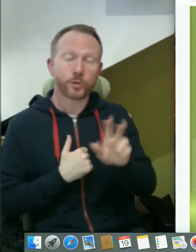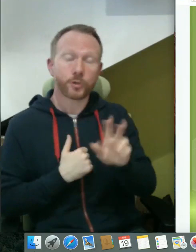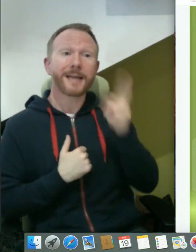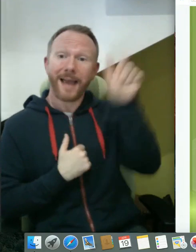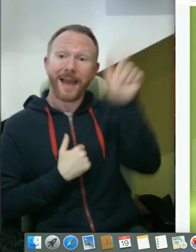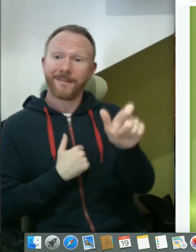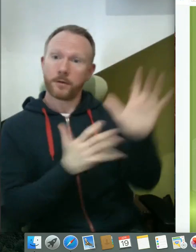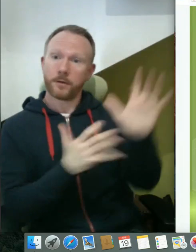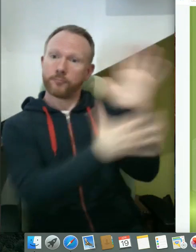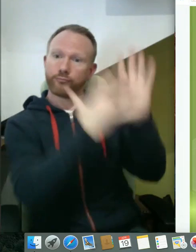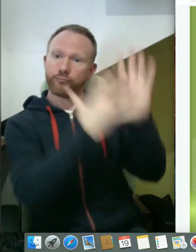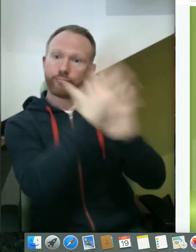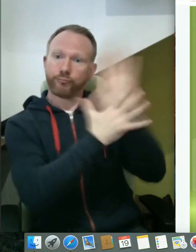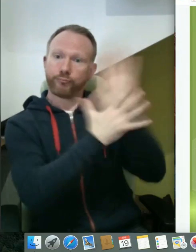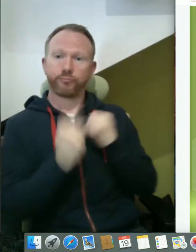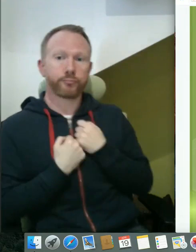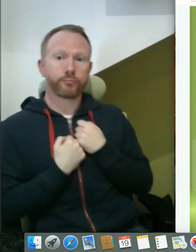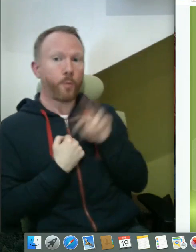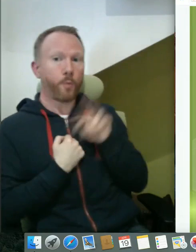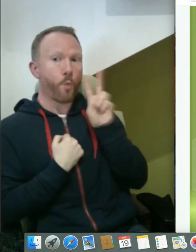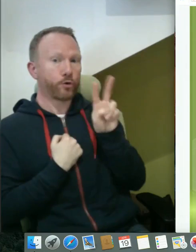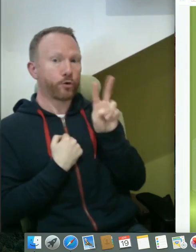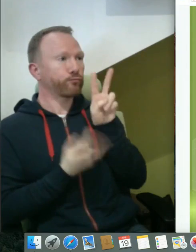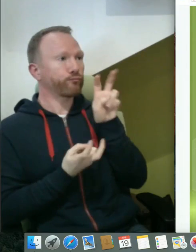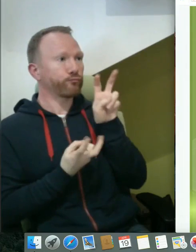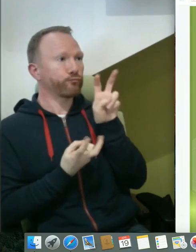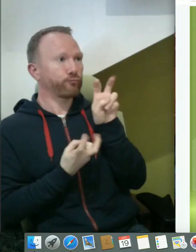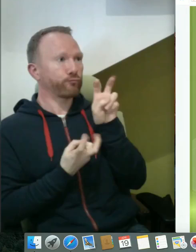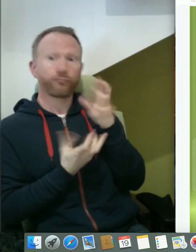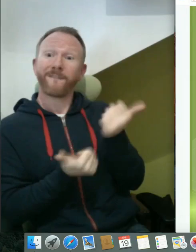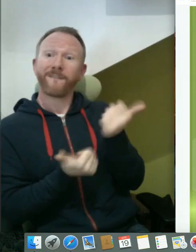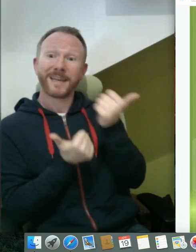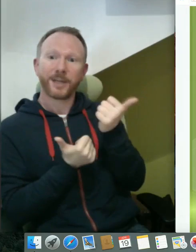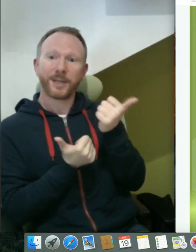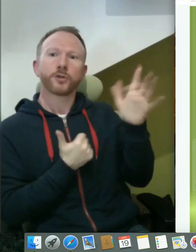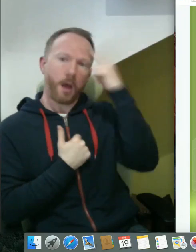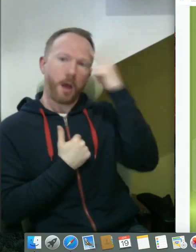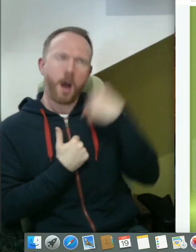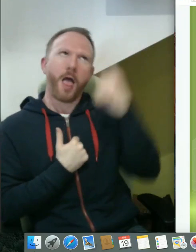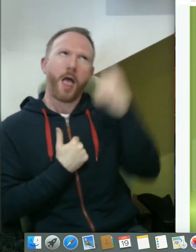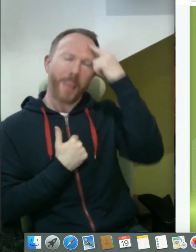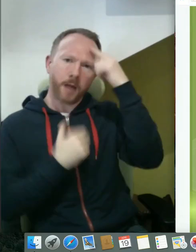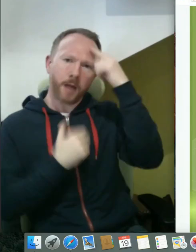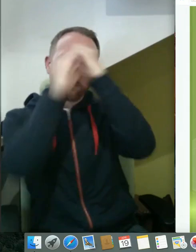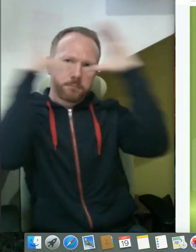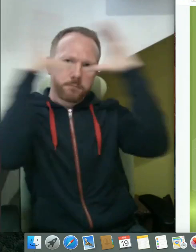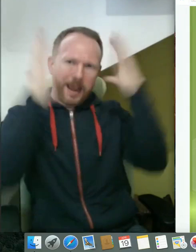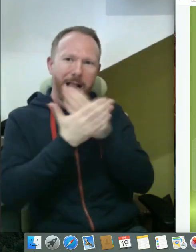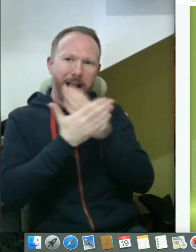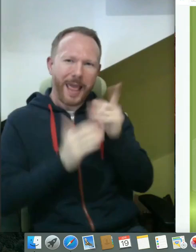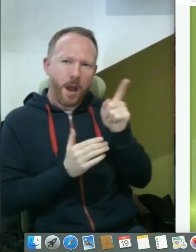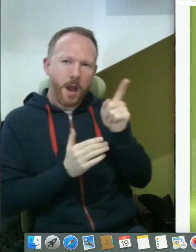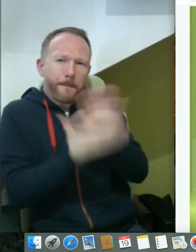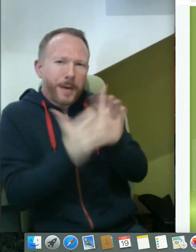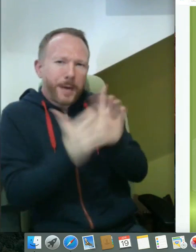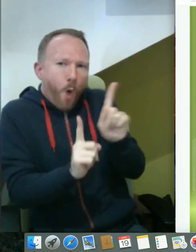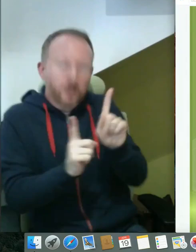actually question our strategies, whether we be dealing with spoken or signed